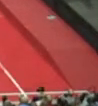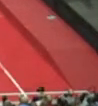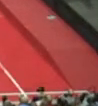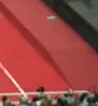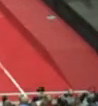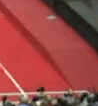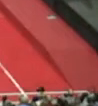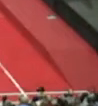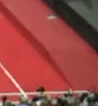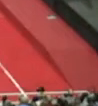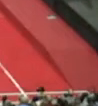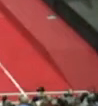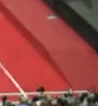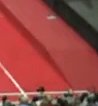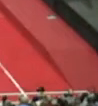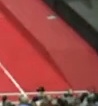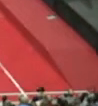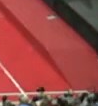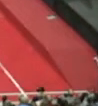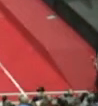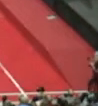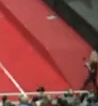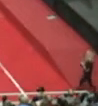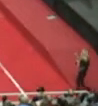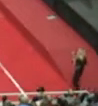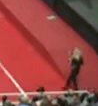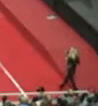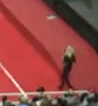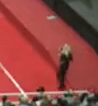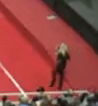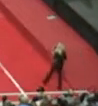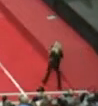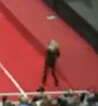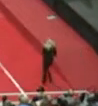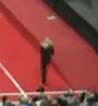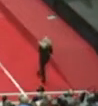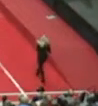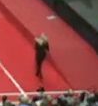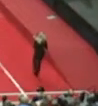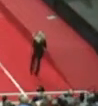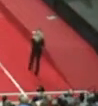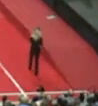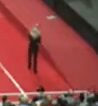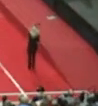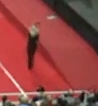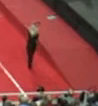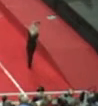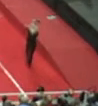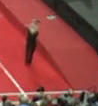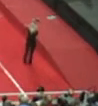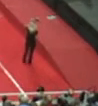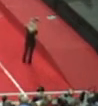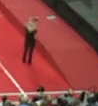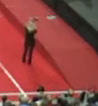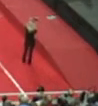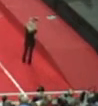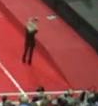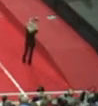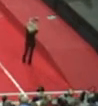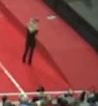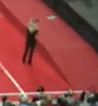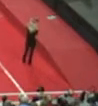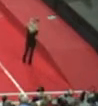Centaur systems, propulsion, go. Pneumatics, go. LO2, go. LH2, go. ASGAS,